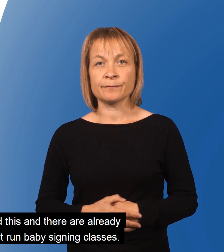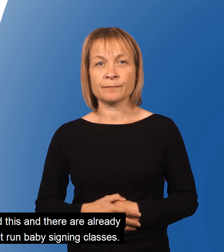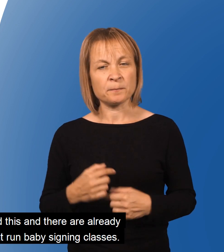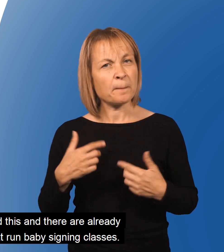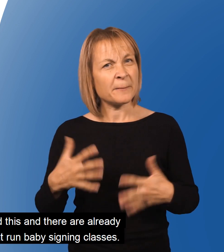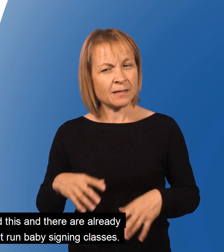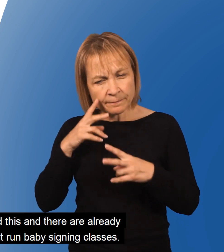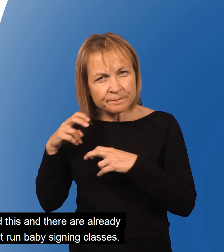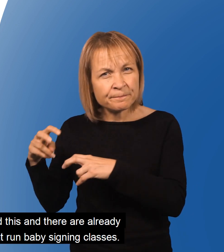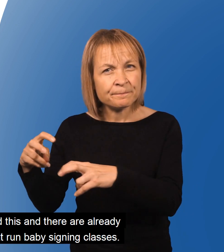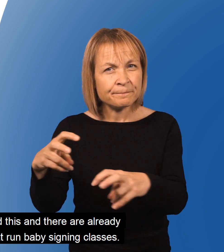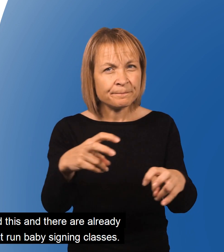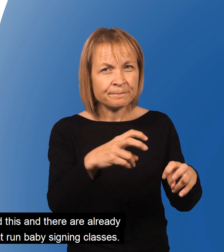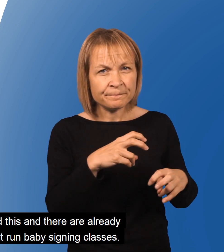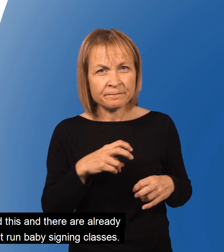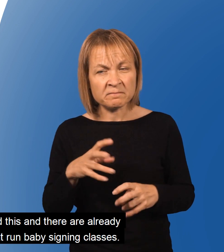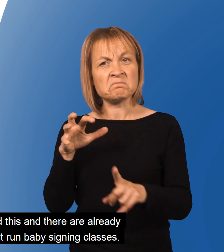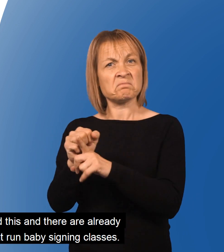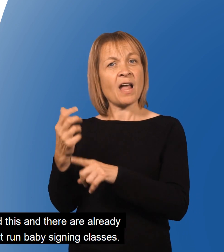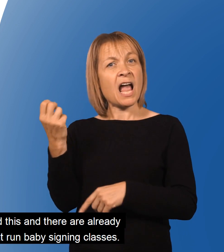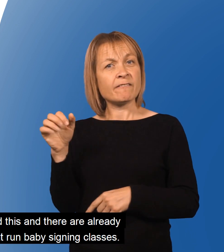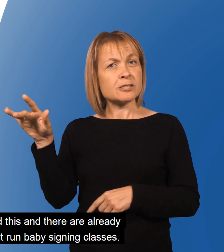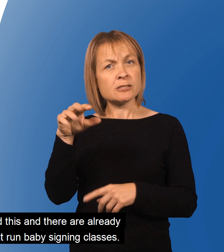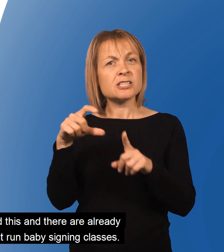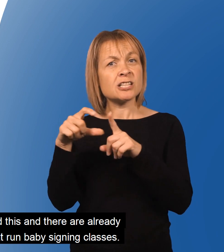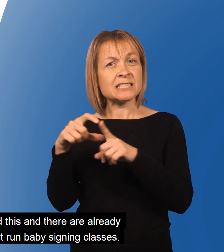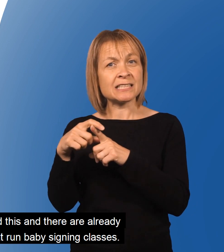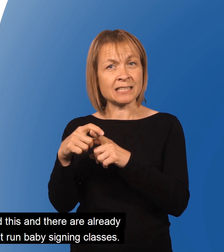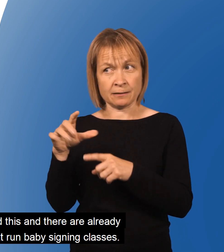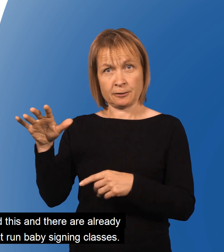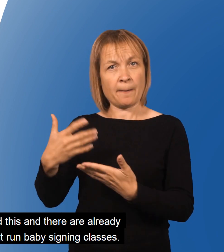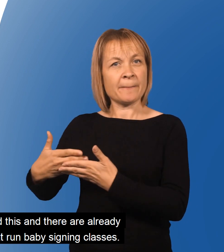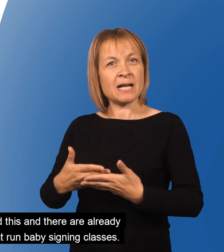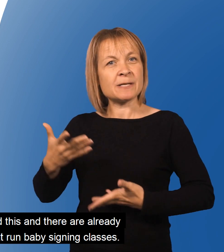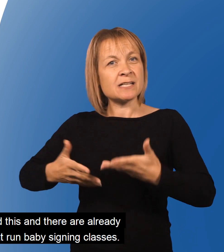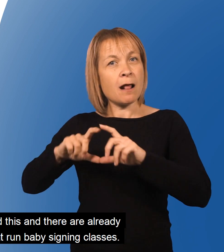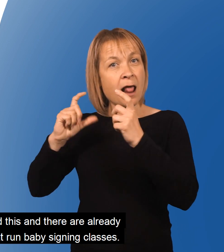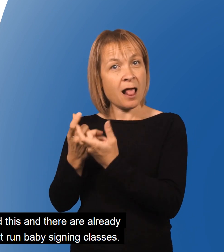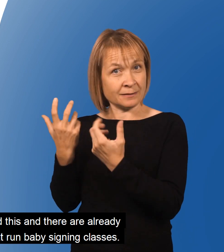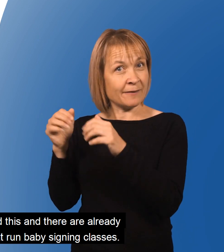We have investigated this, and there are already places in Dundee that run baby signing classes.